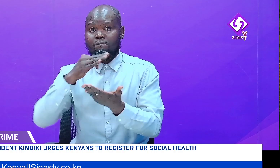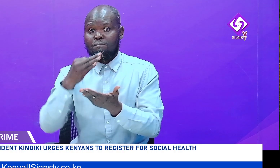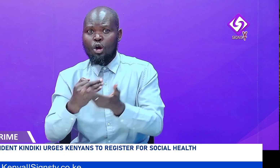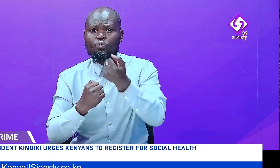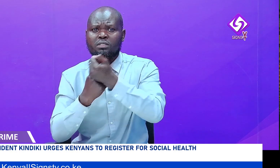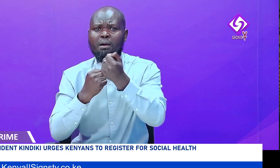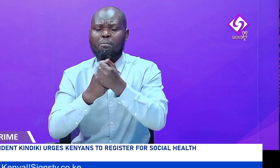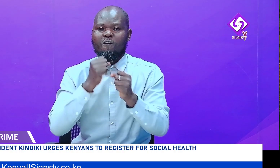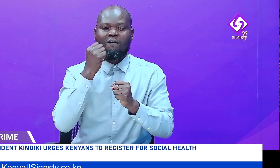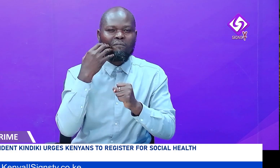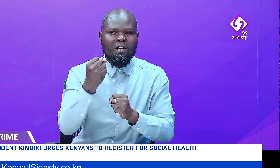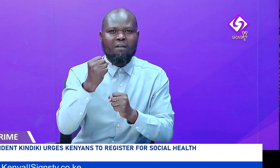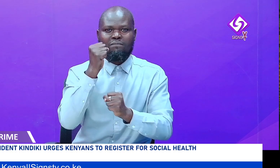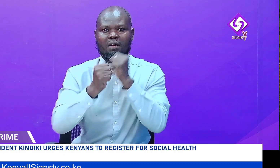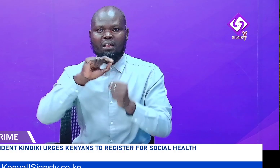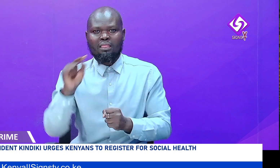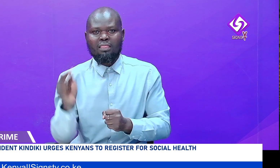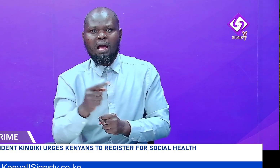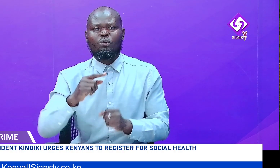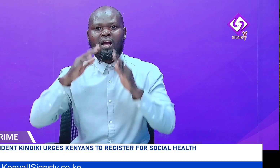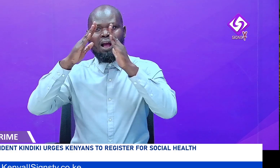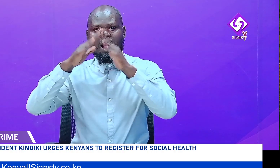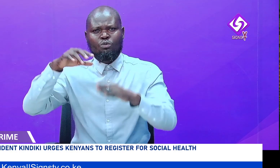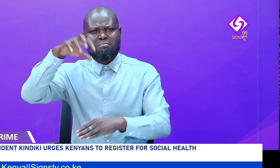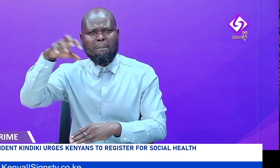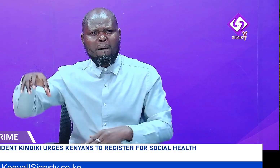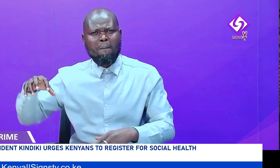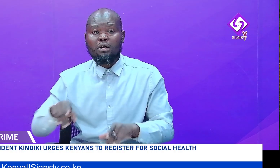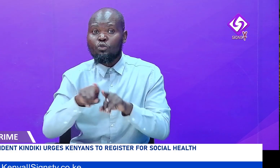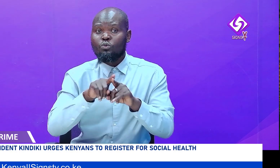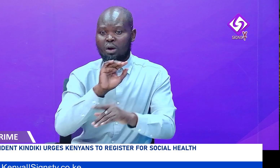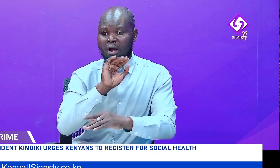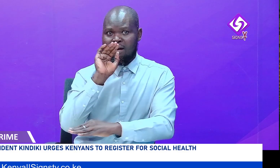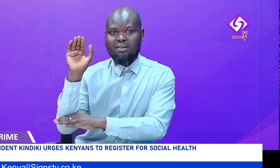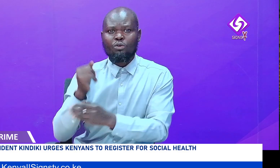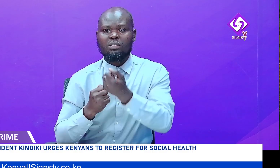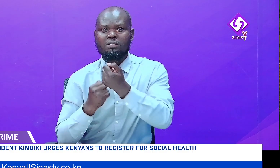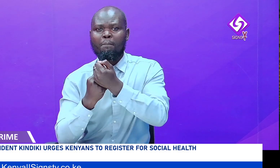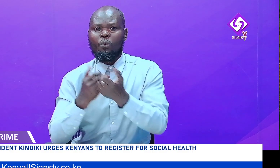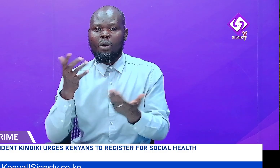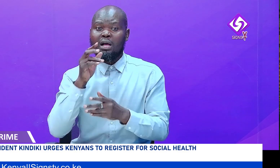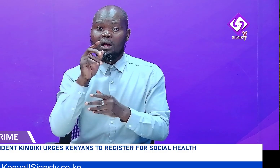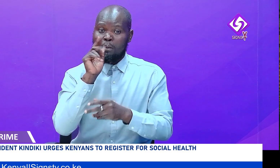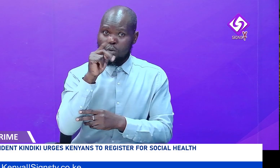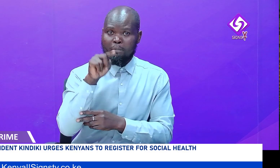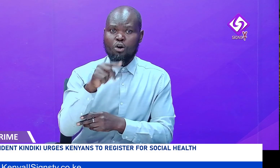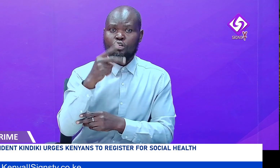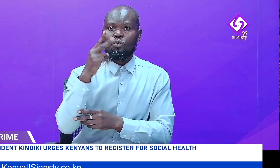500,050 households. He further stated that 2.2 billion Kenya shillings has been allocated to